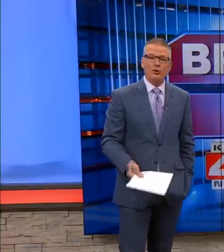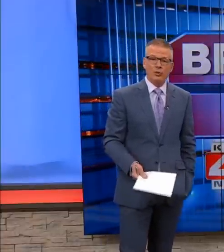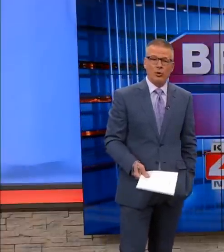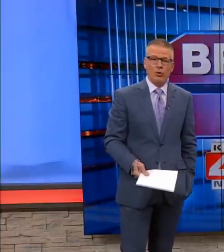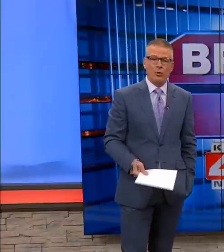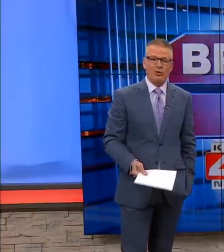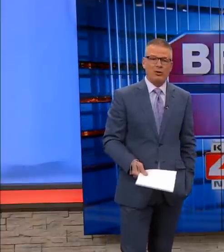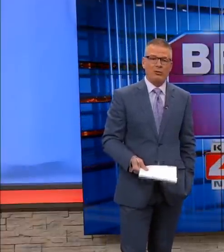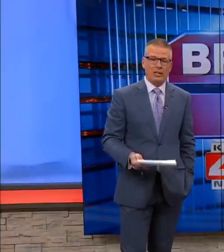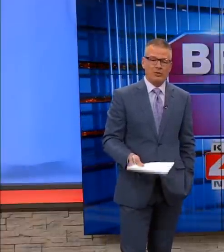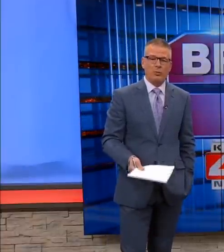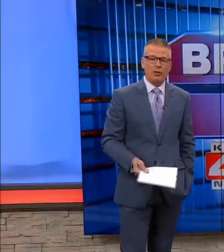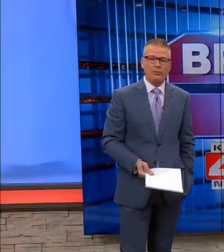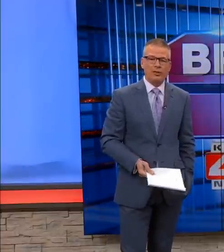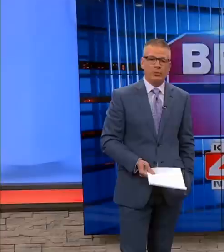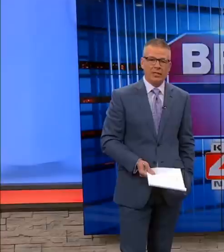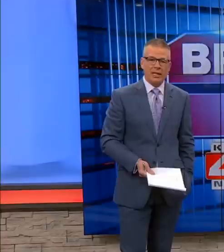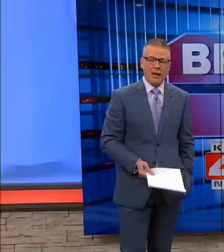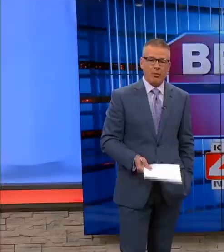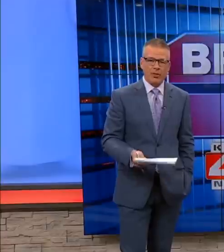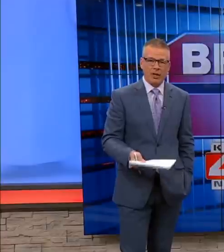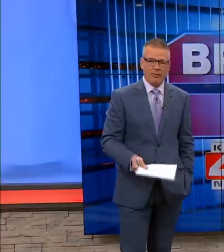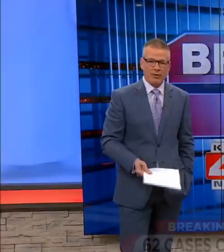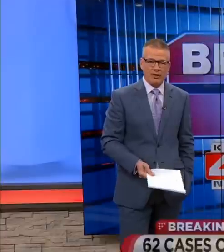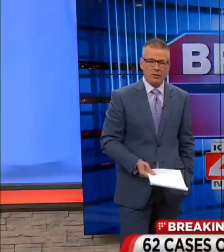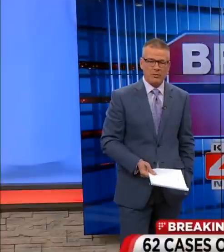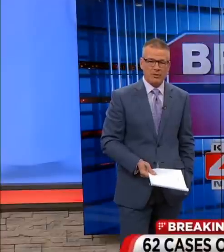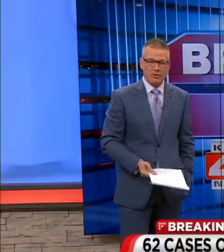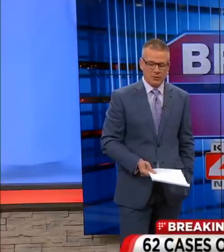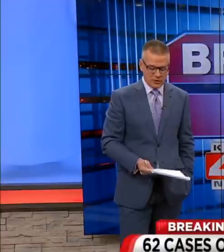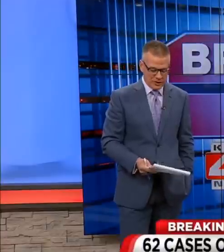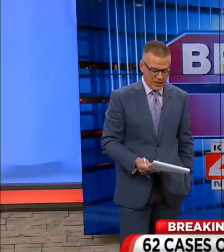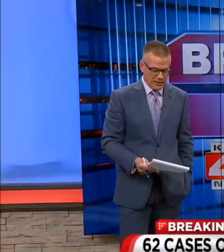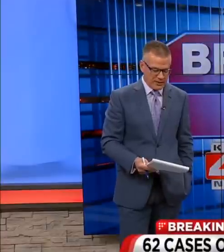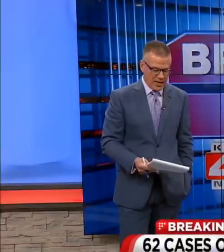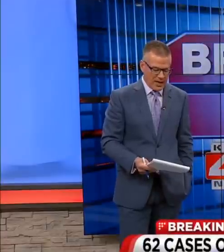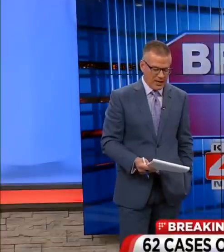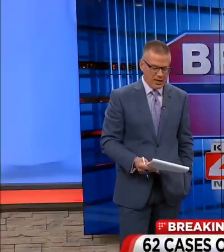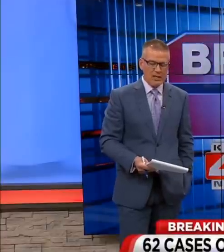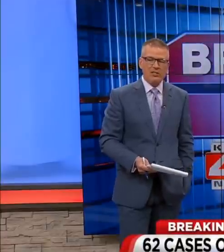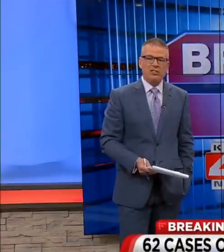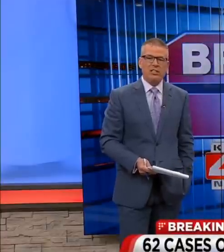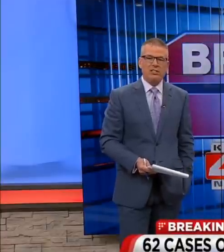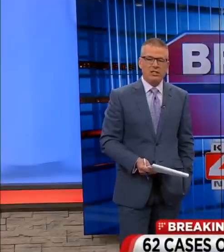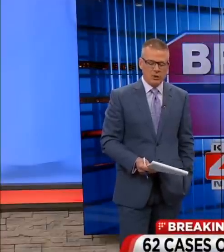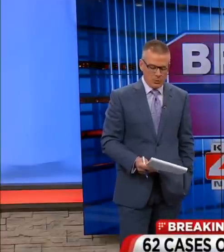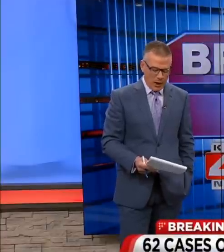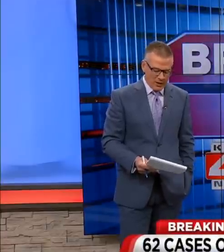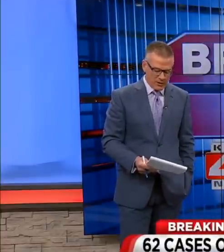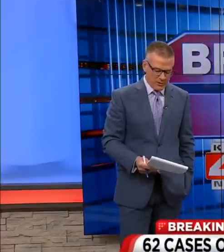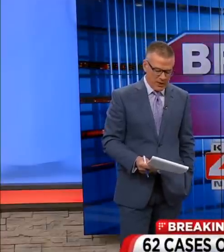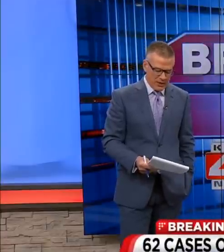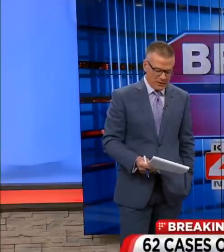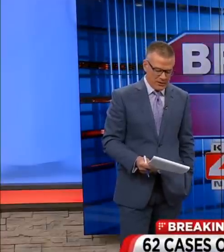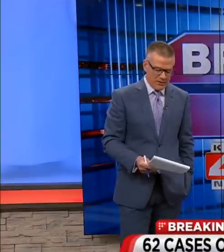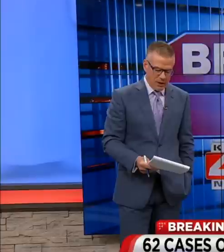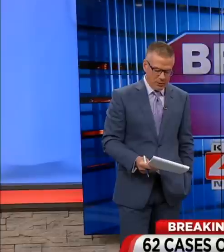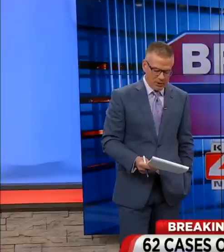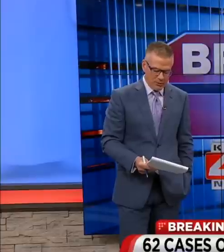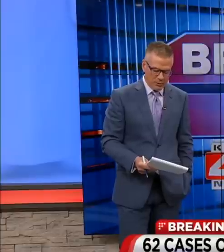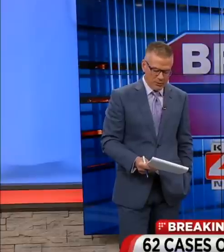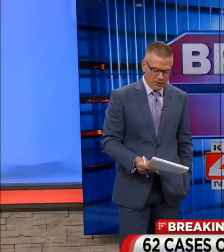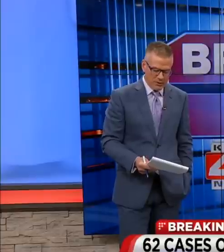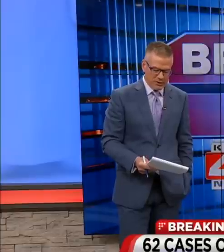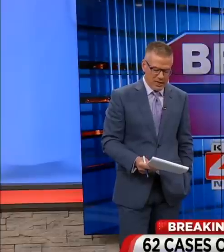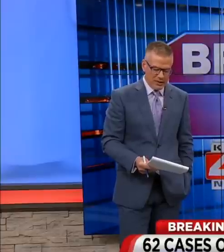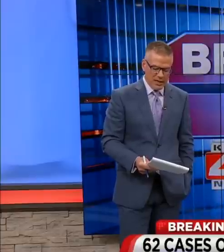our new normal. So let us briefly recap what the governor and some of his officials had to say. 62 positive cases have now